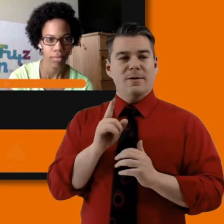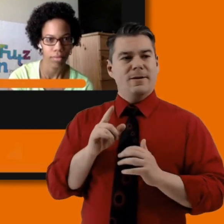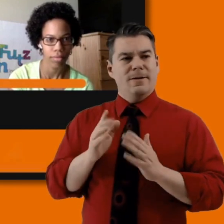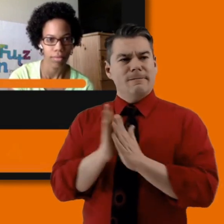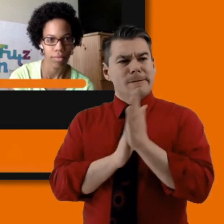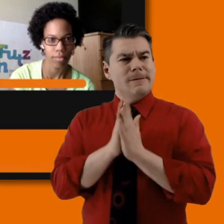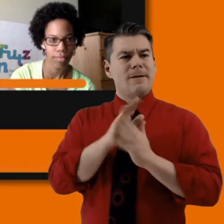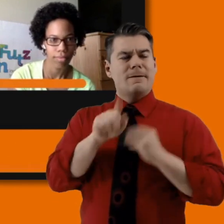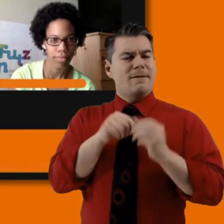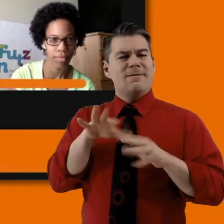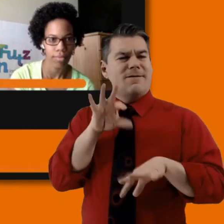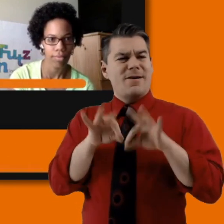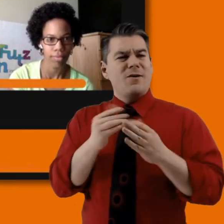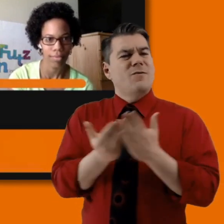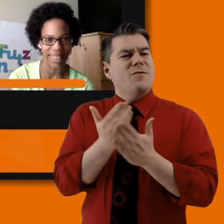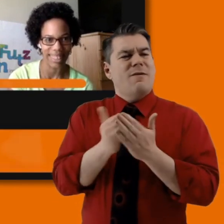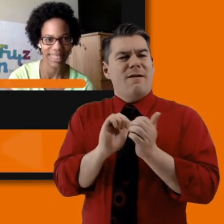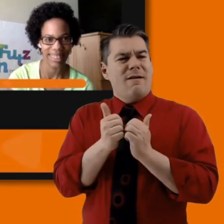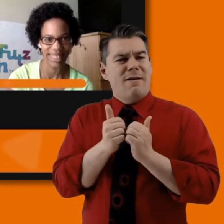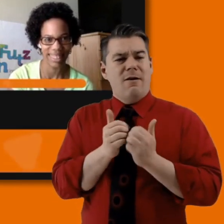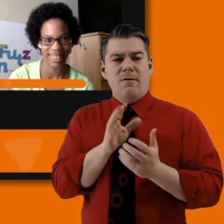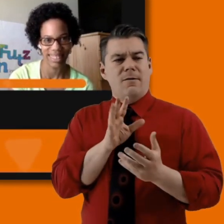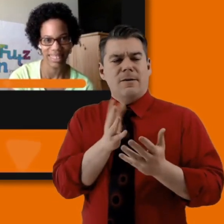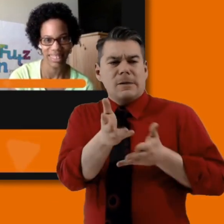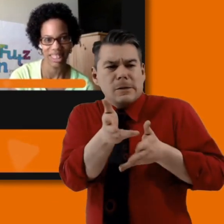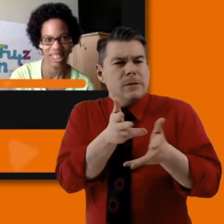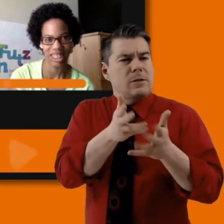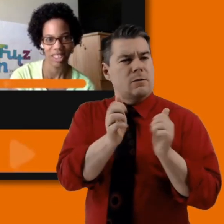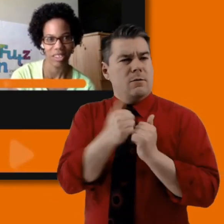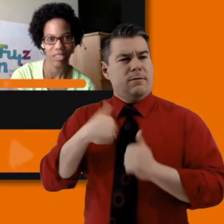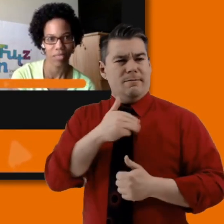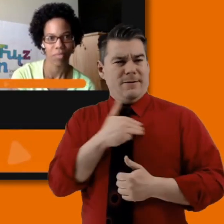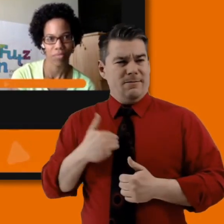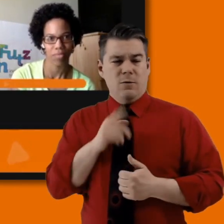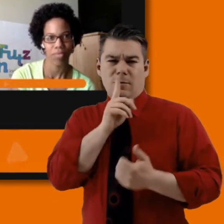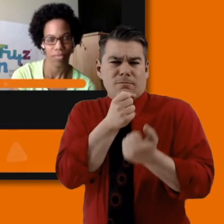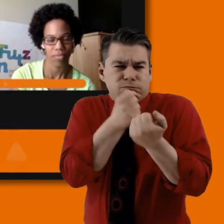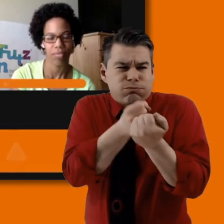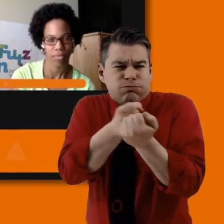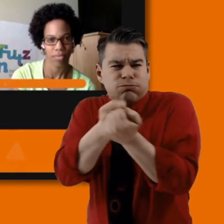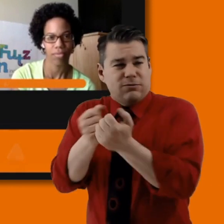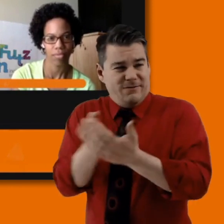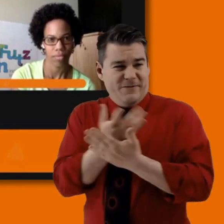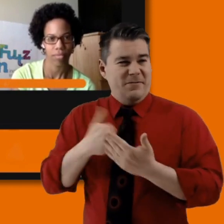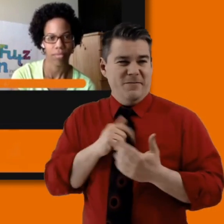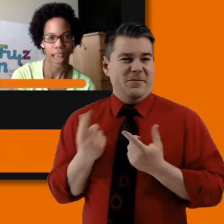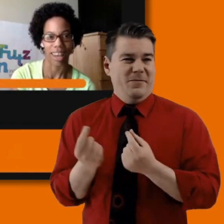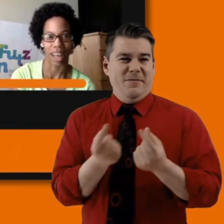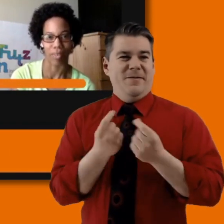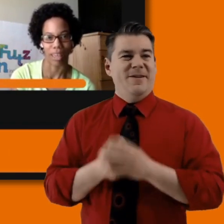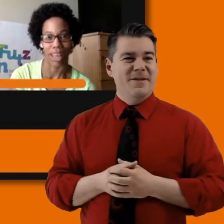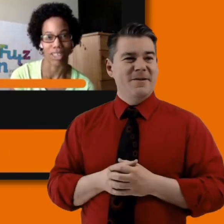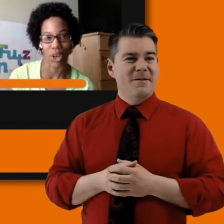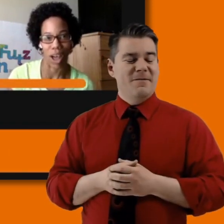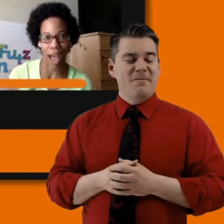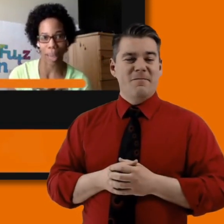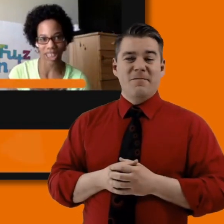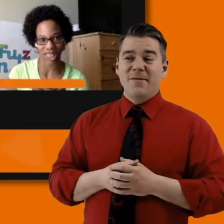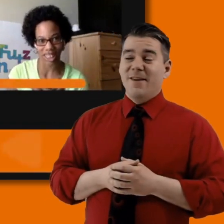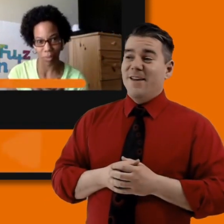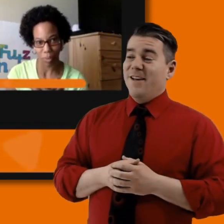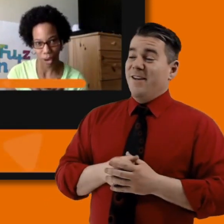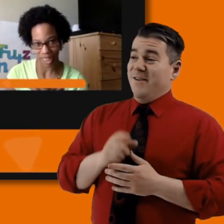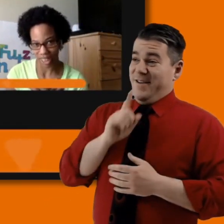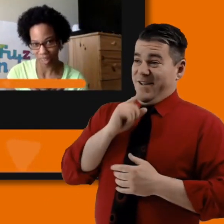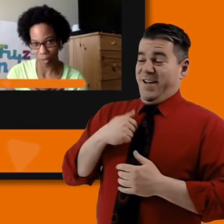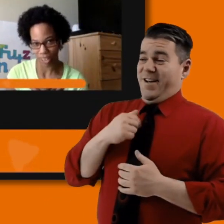ways to engage with our members and really support them in everything that we do. I love that. So I'm